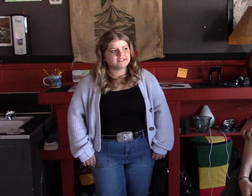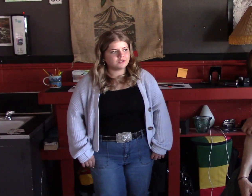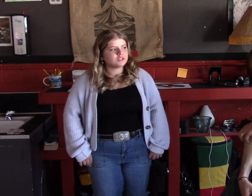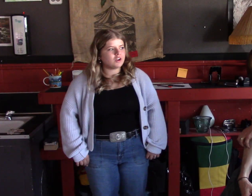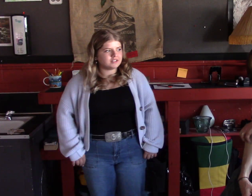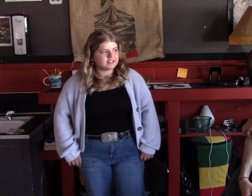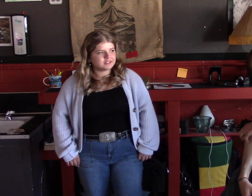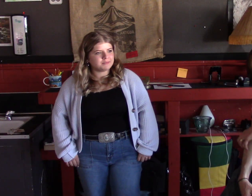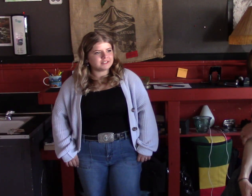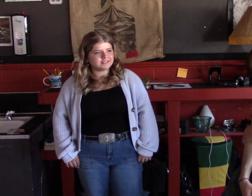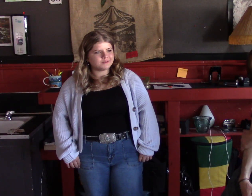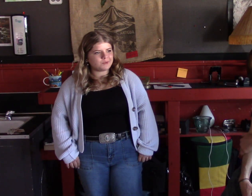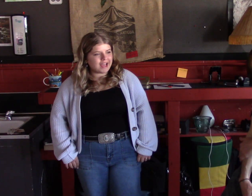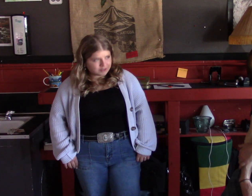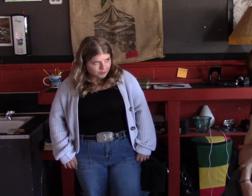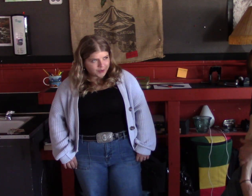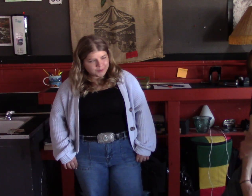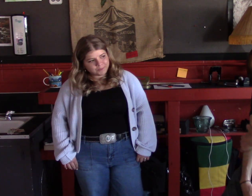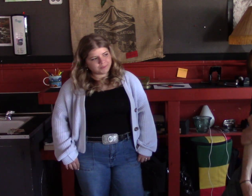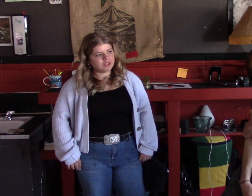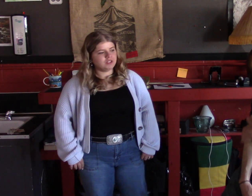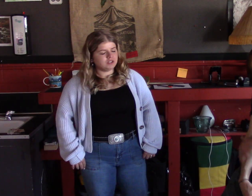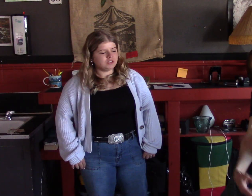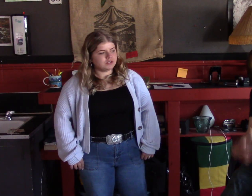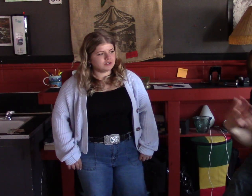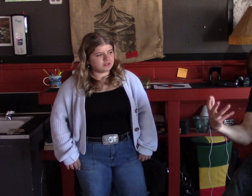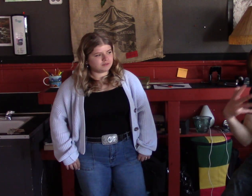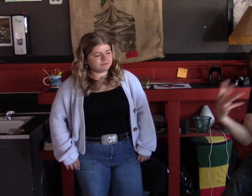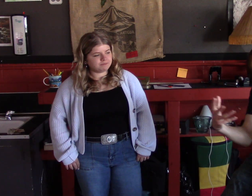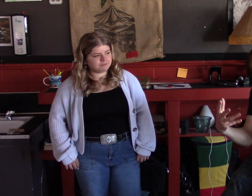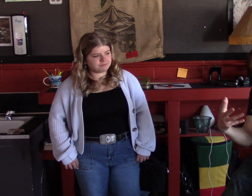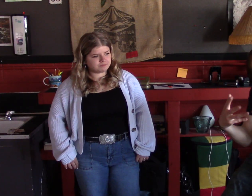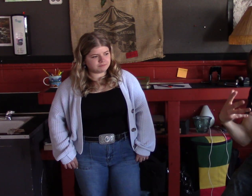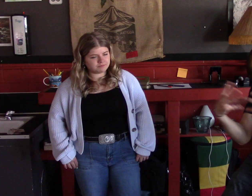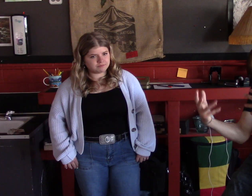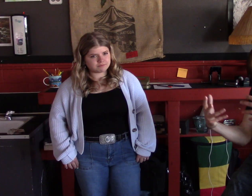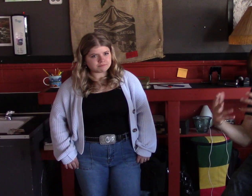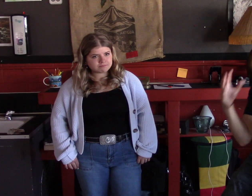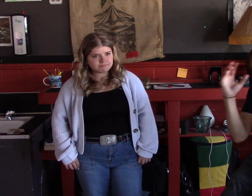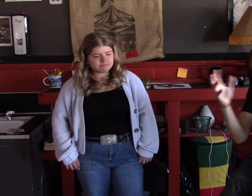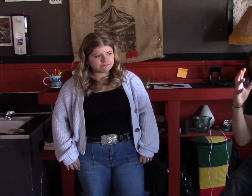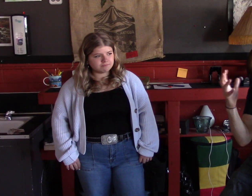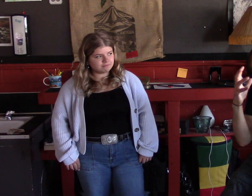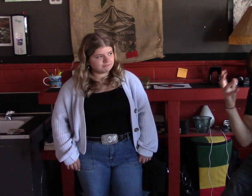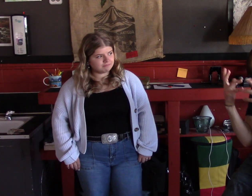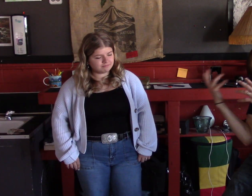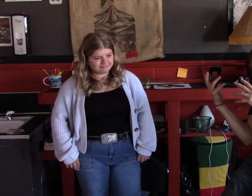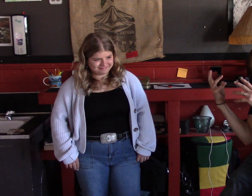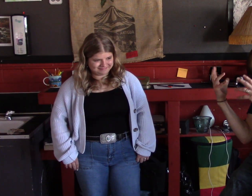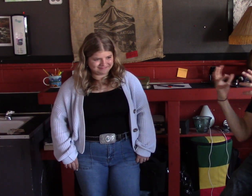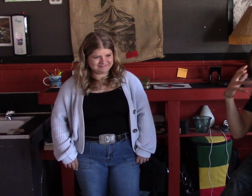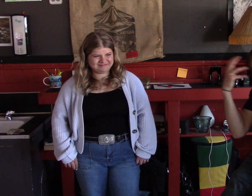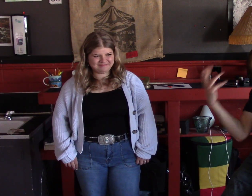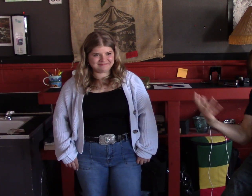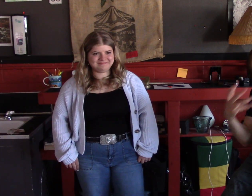ESL's context-based as well. So when we're looking at hands, as we move on, make sure you pay attention to Gigi's